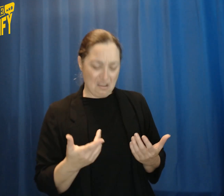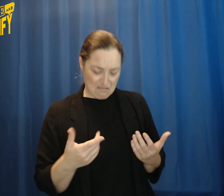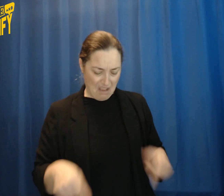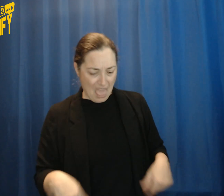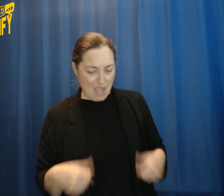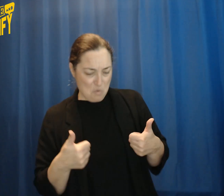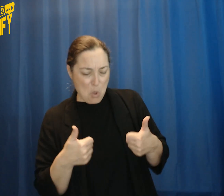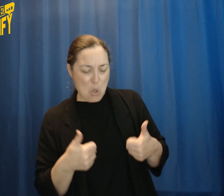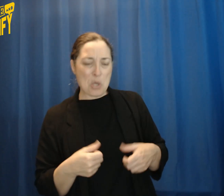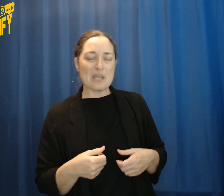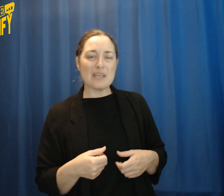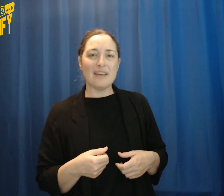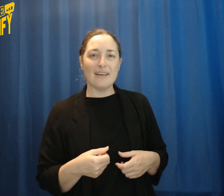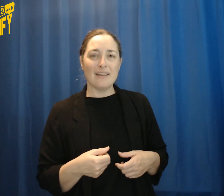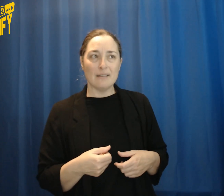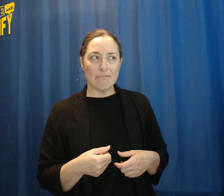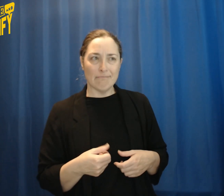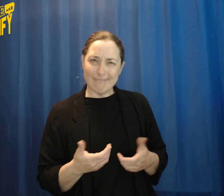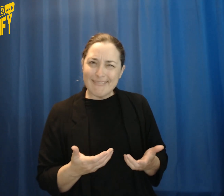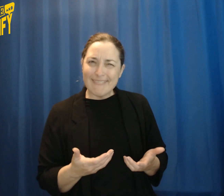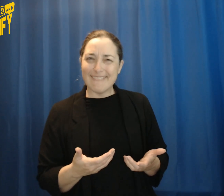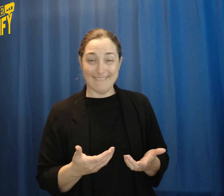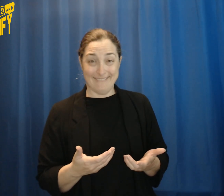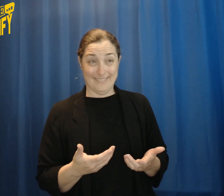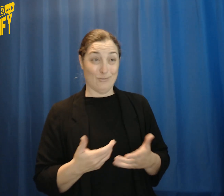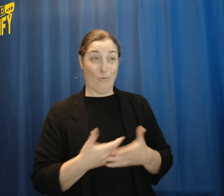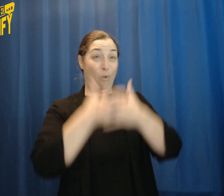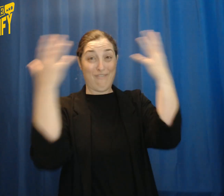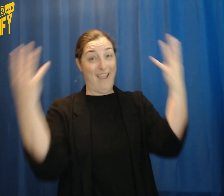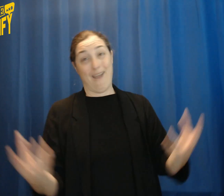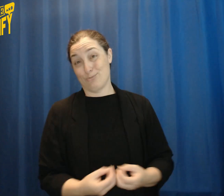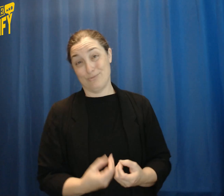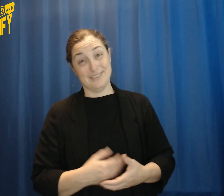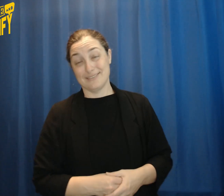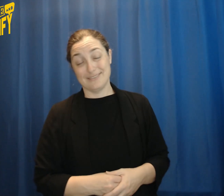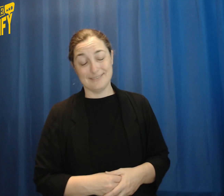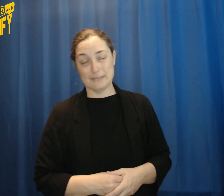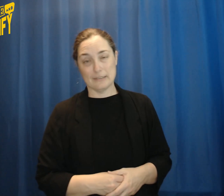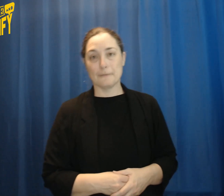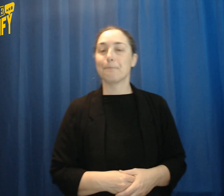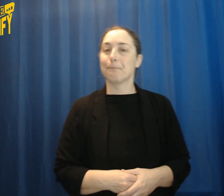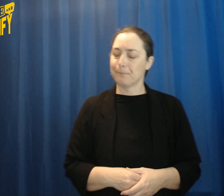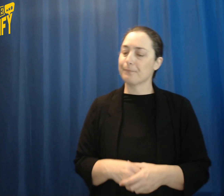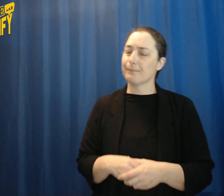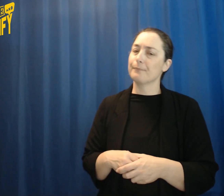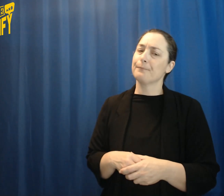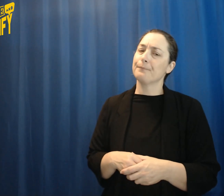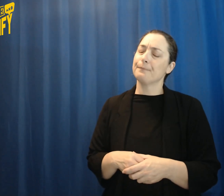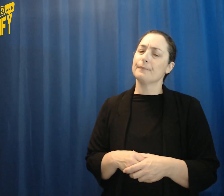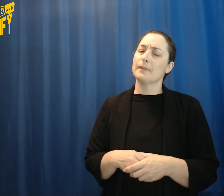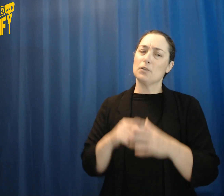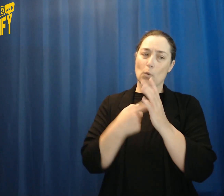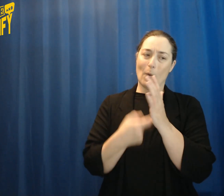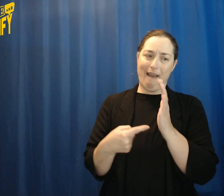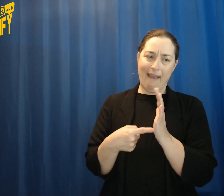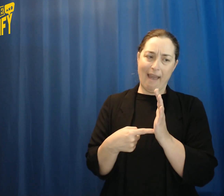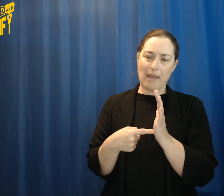right, all round." Where that comes to art, I guess, do you have anything that